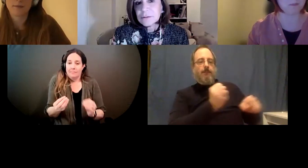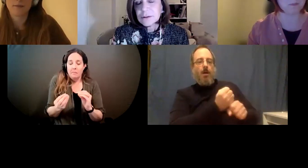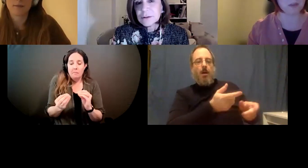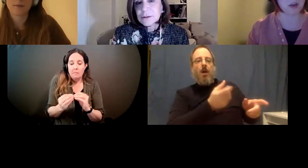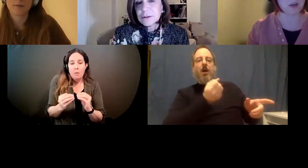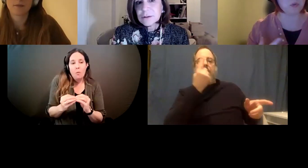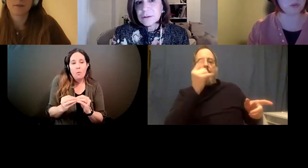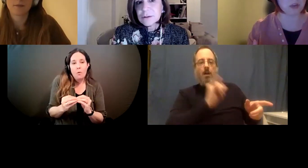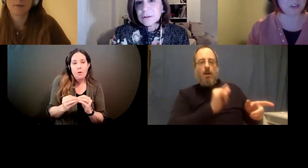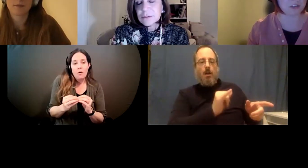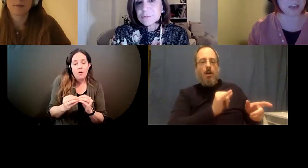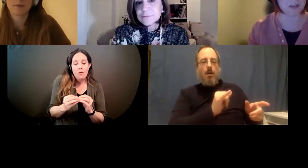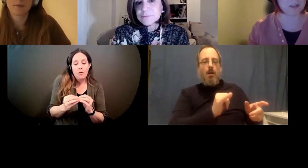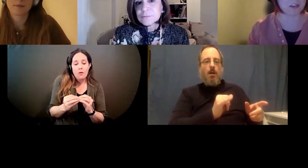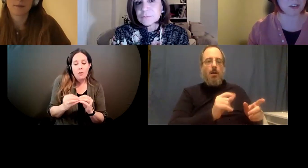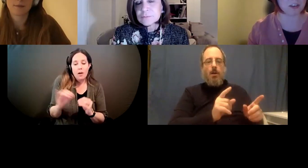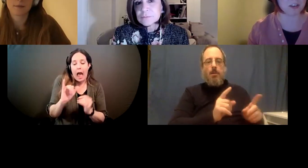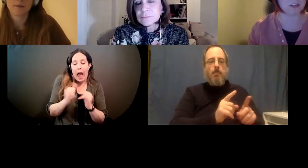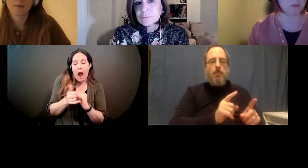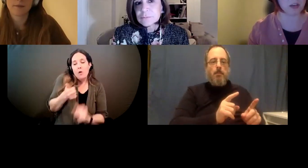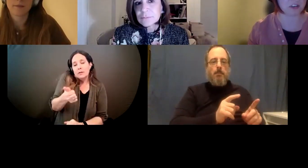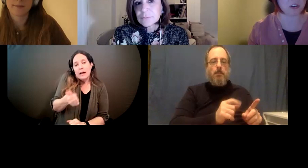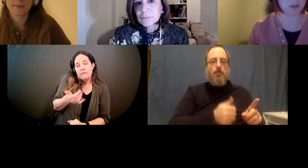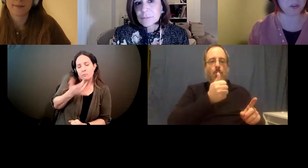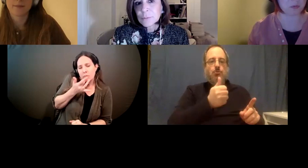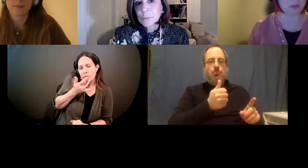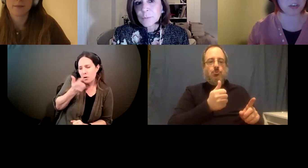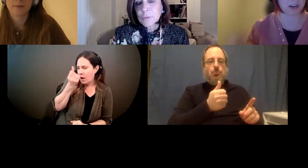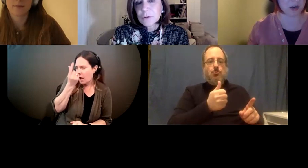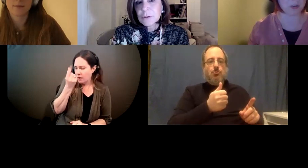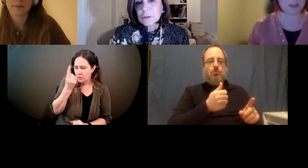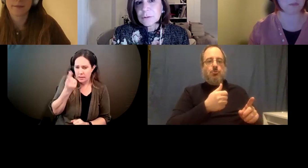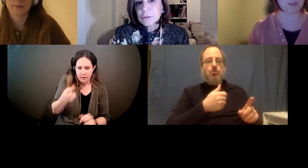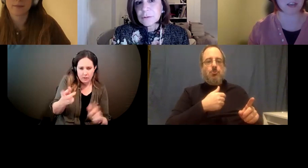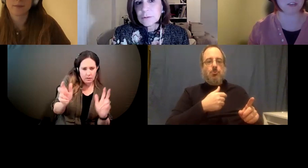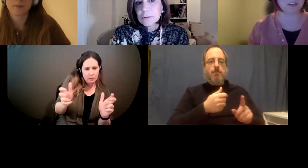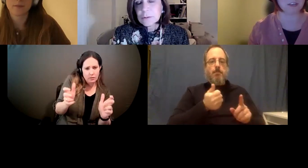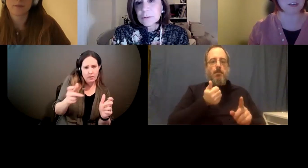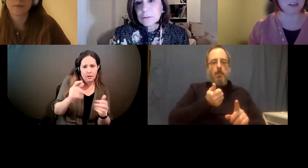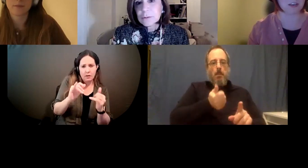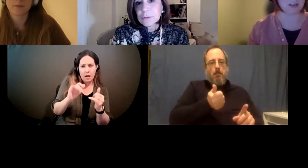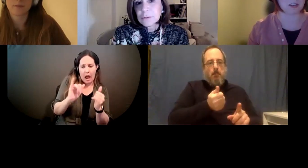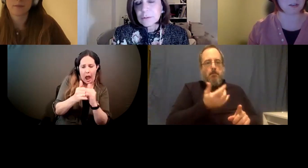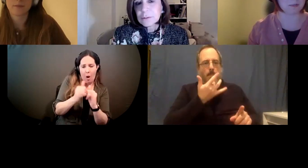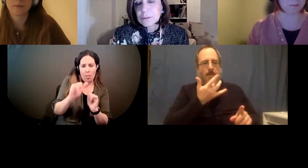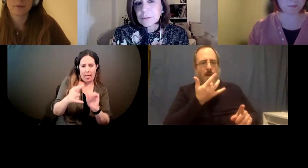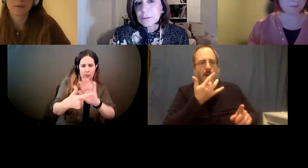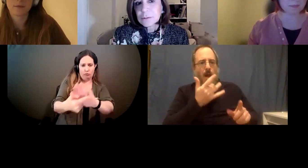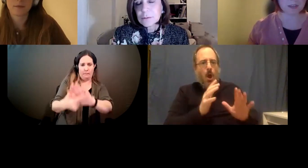your how you want to understand the simulation of the computer and how they represent